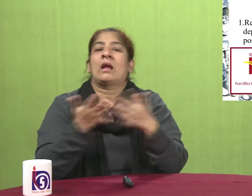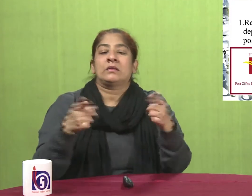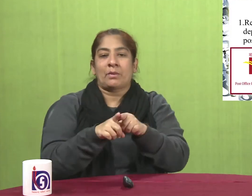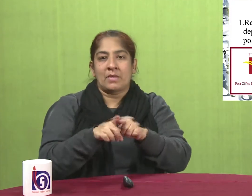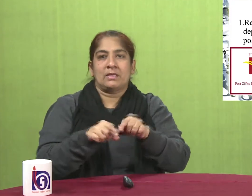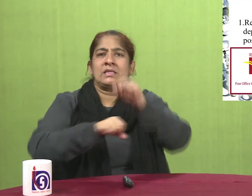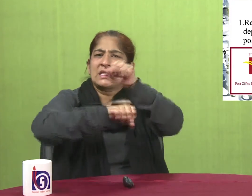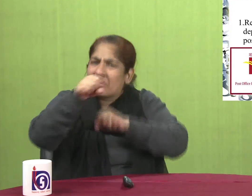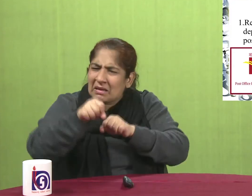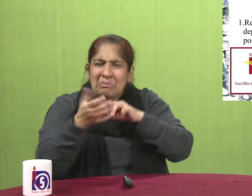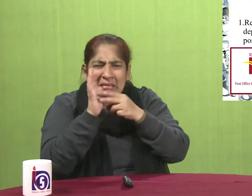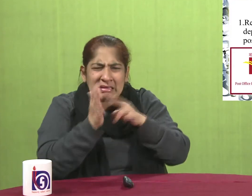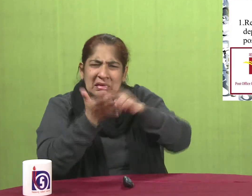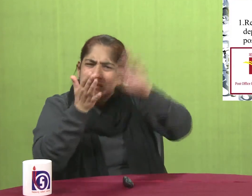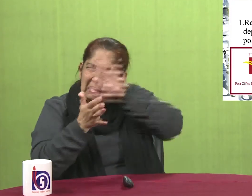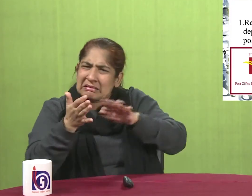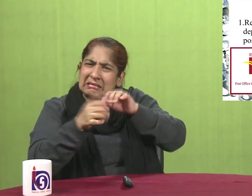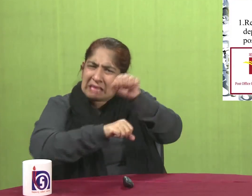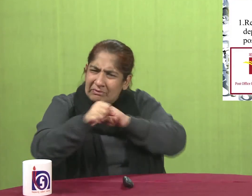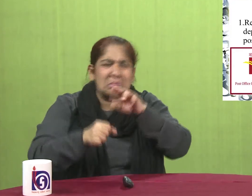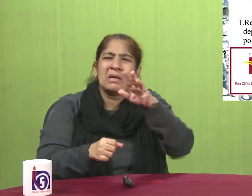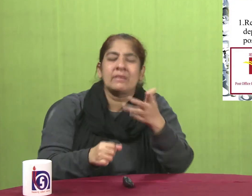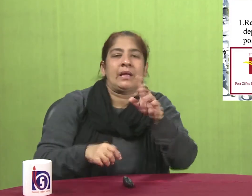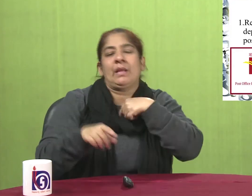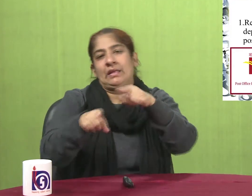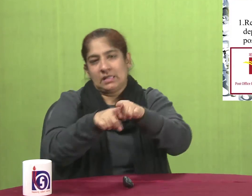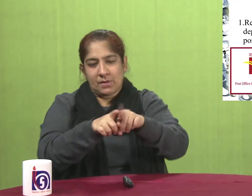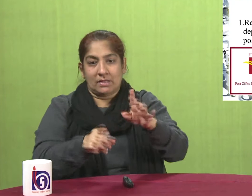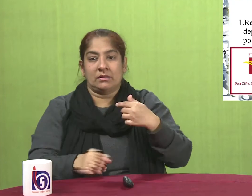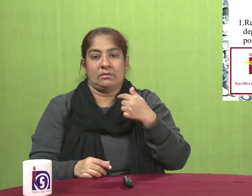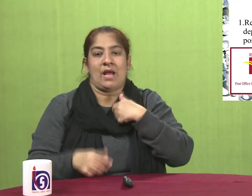And in the second, the National Savings Certificate, which is NSC,